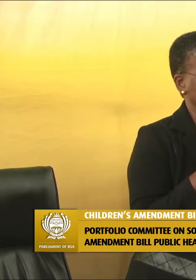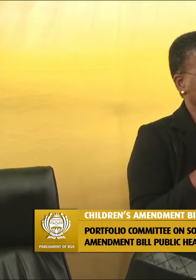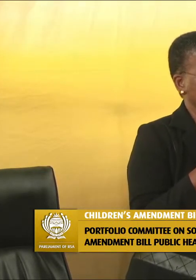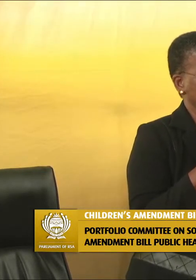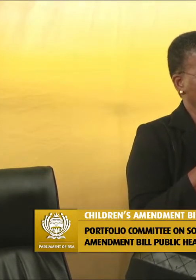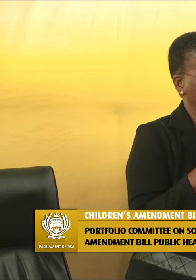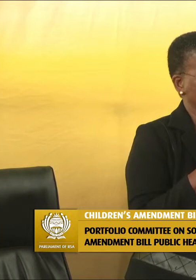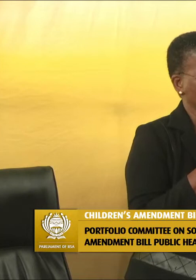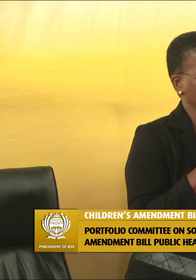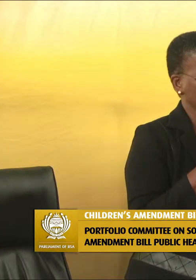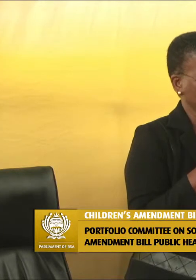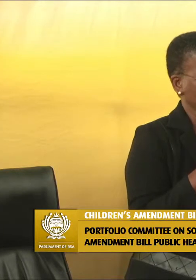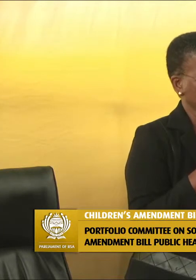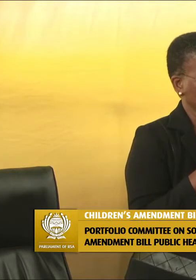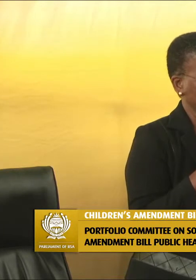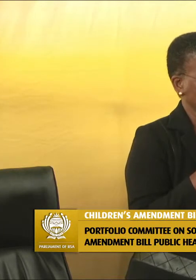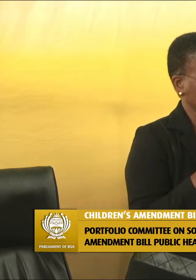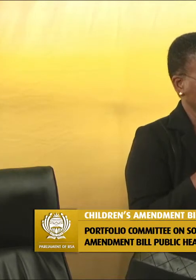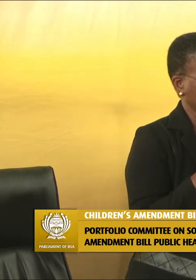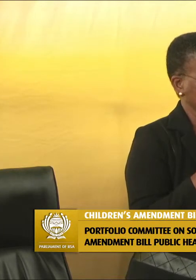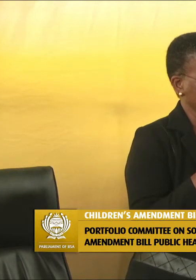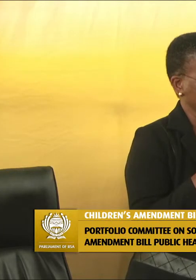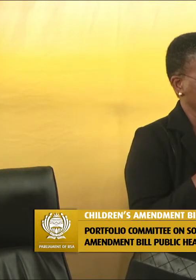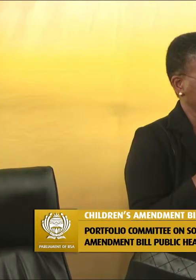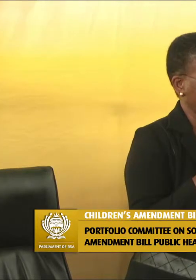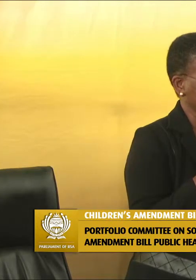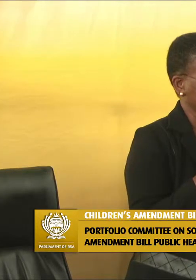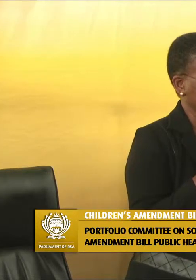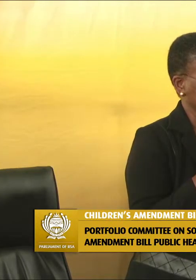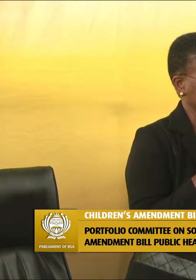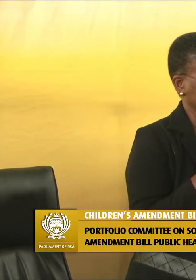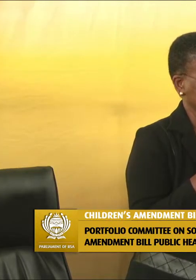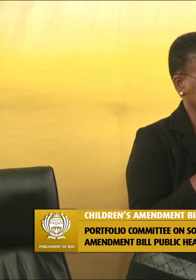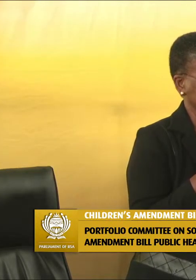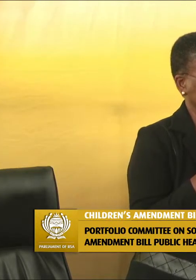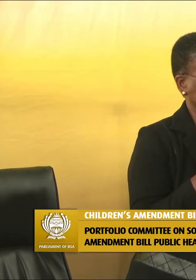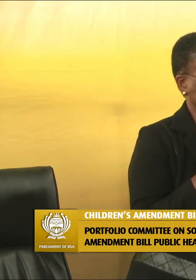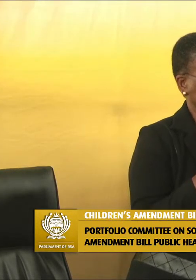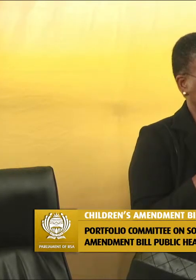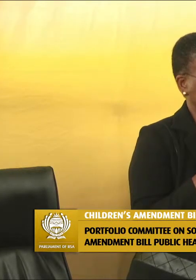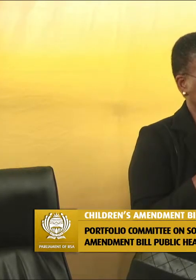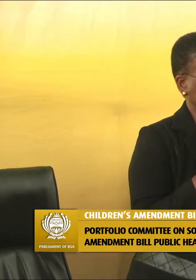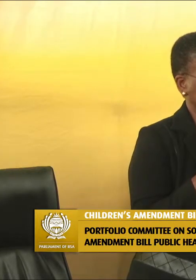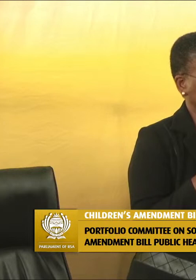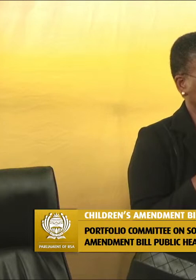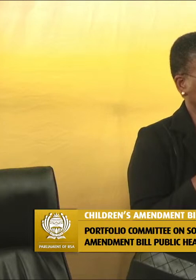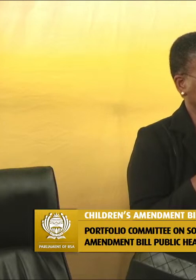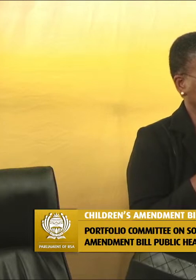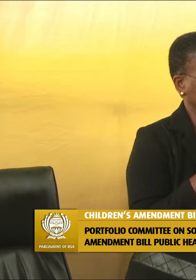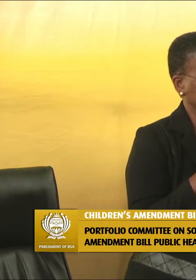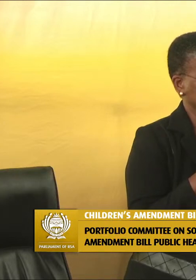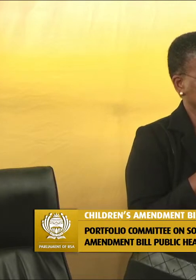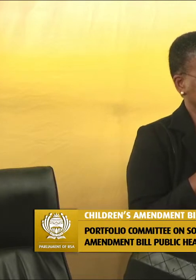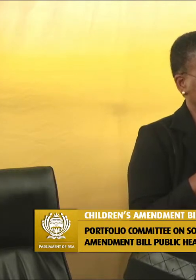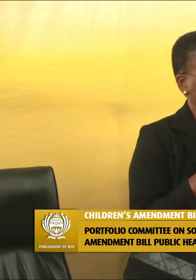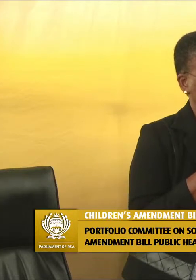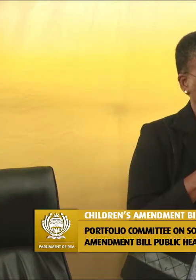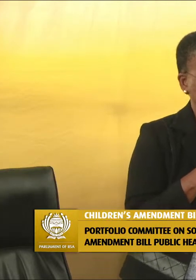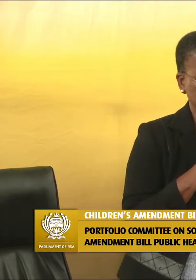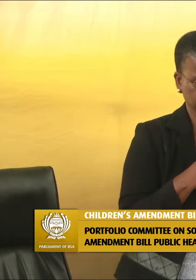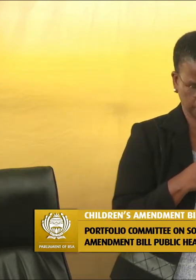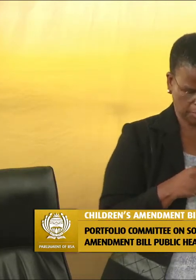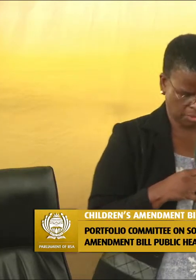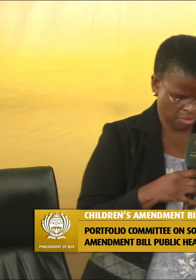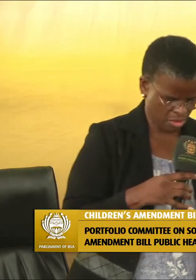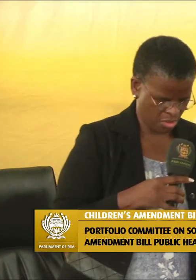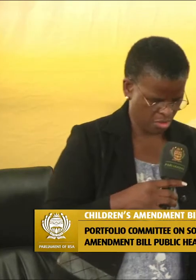important part of the work that we are doing as members of parliament. ngoba ngicabanga ukuthi lokho esikuzele lapha kuyinto